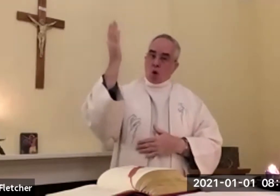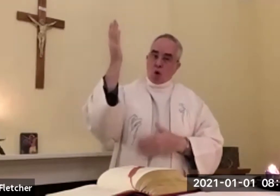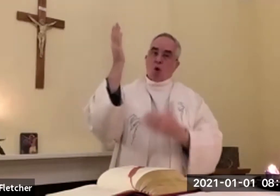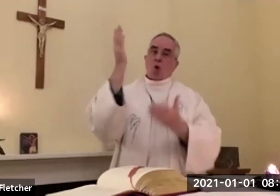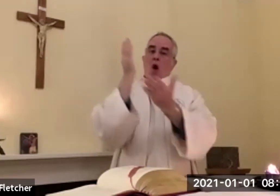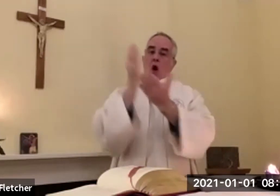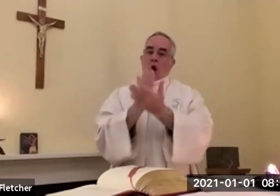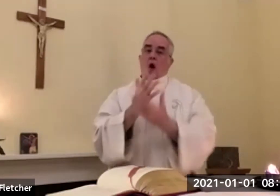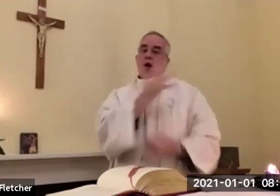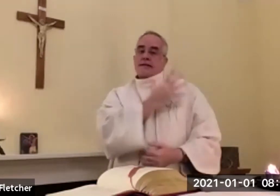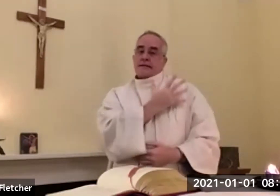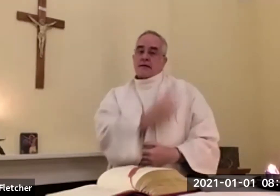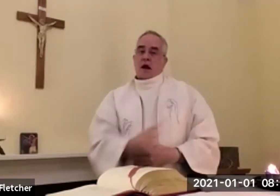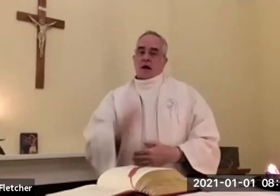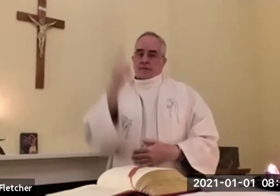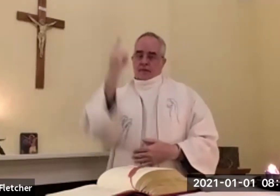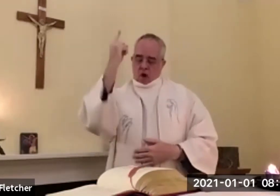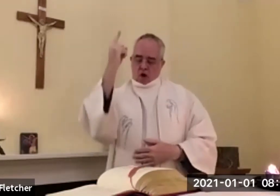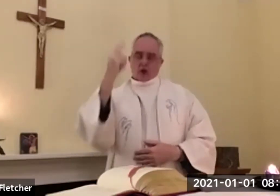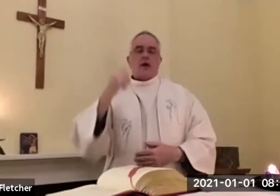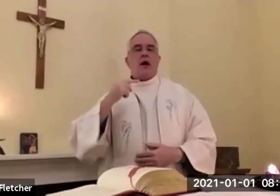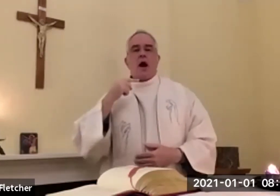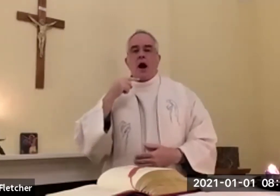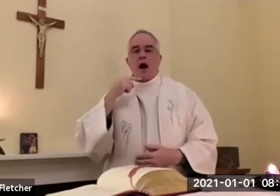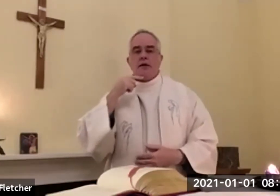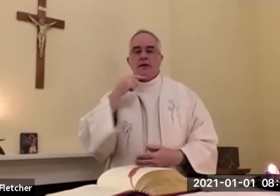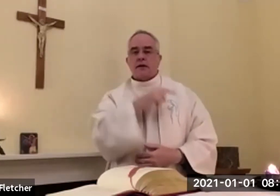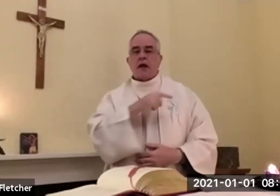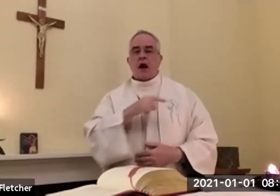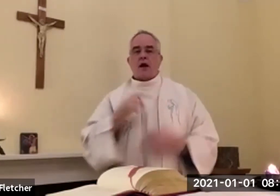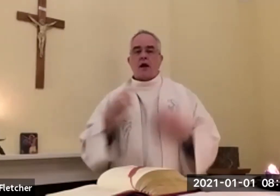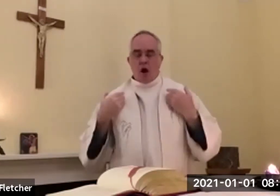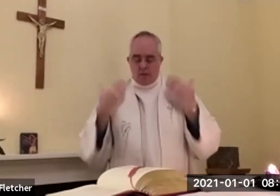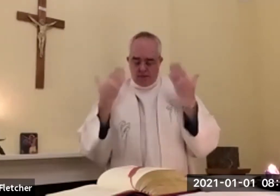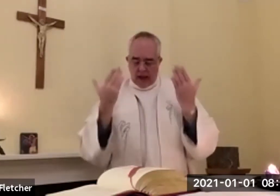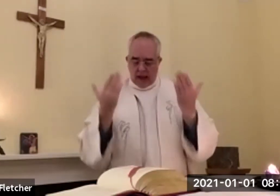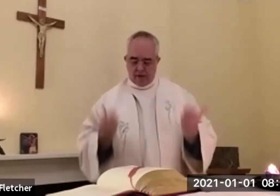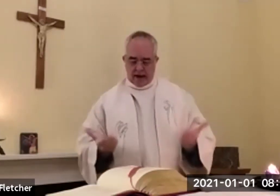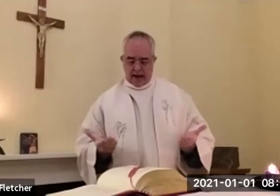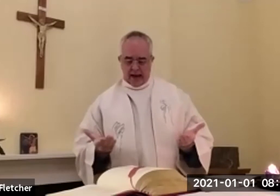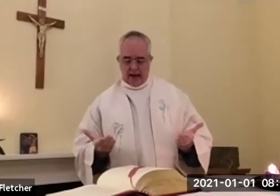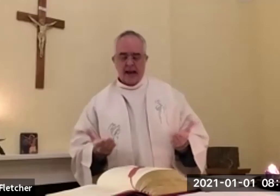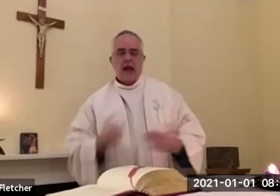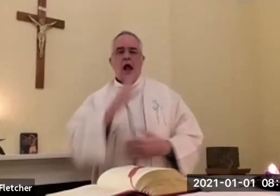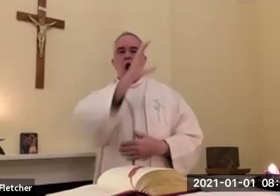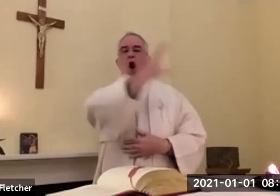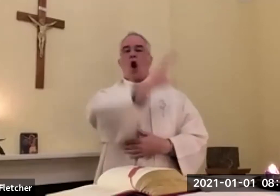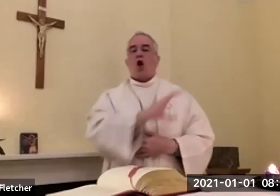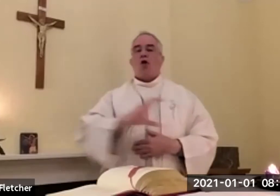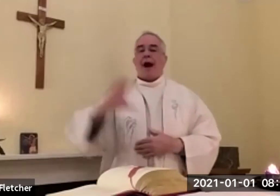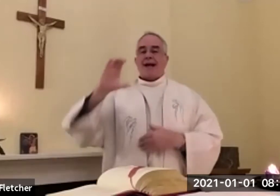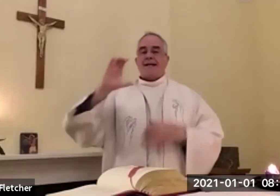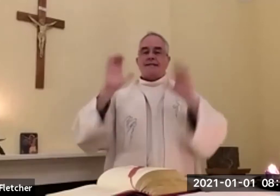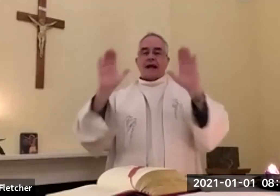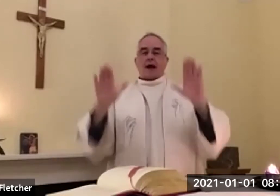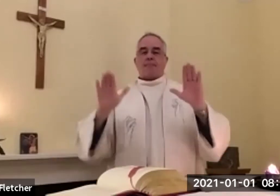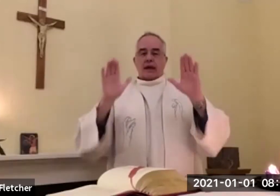You are Son of God and Son of Mary. Christ have